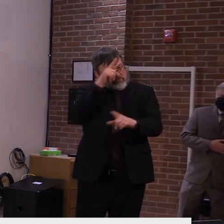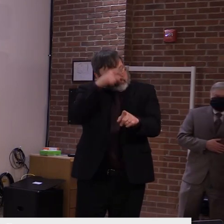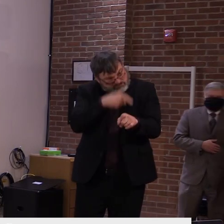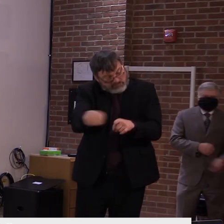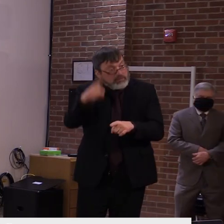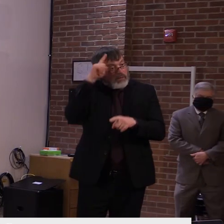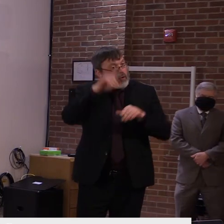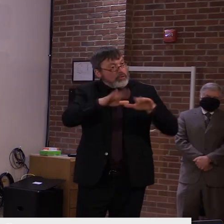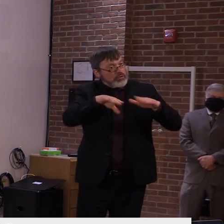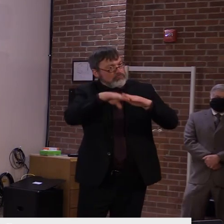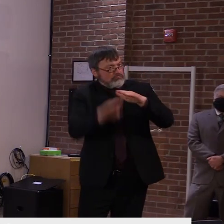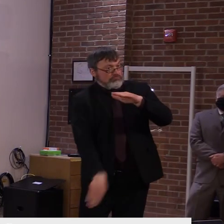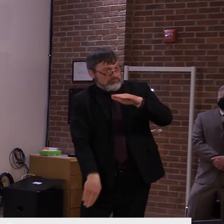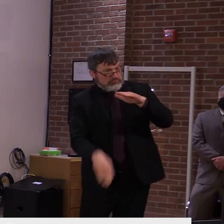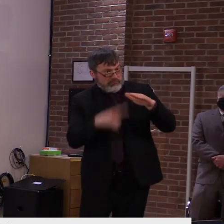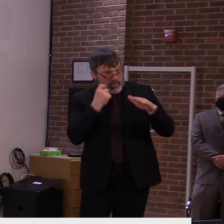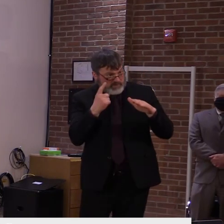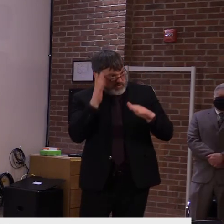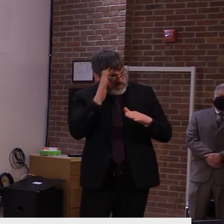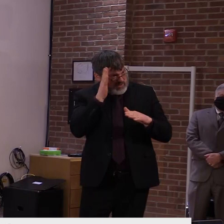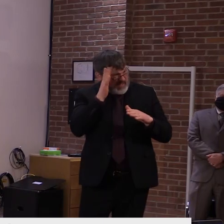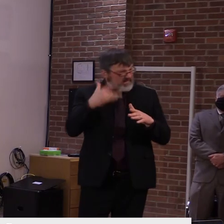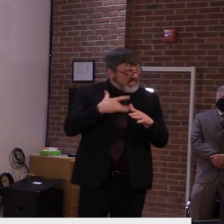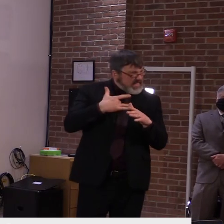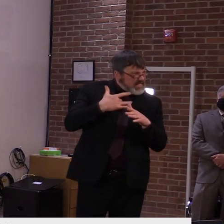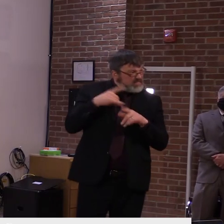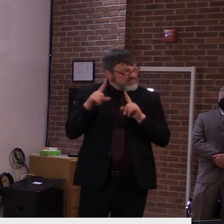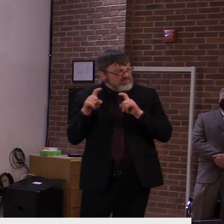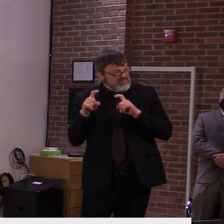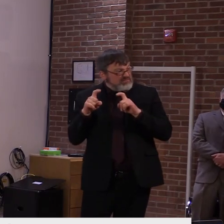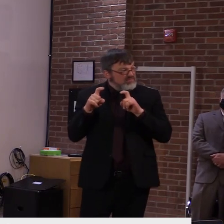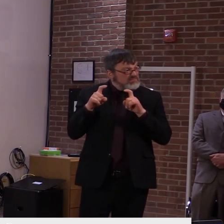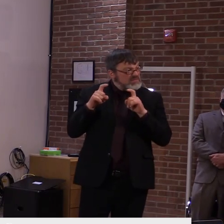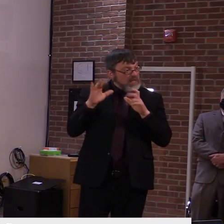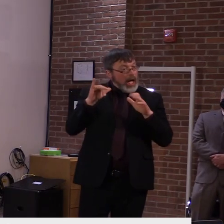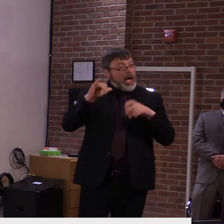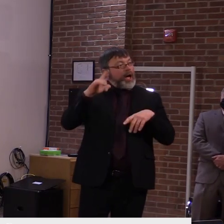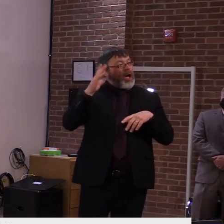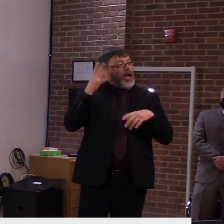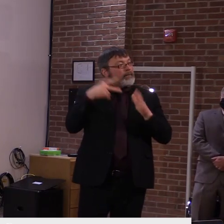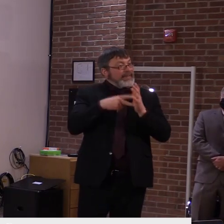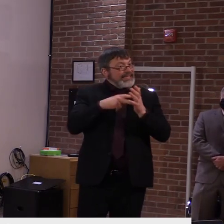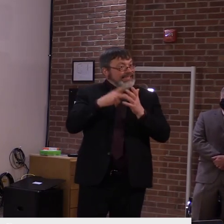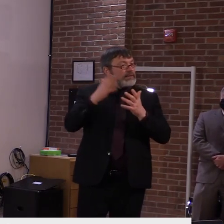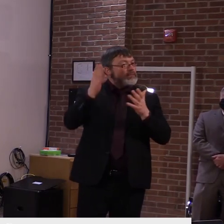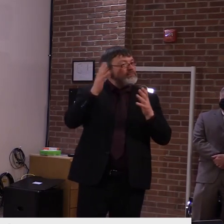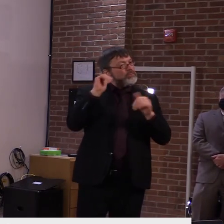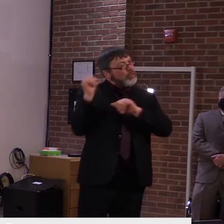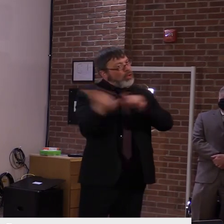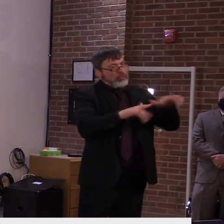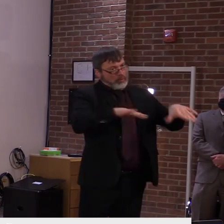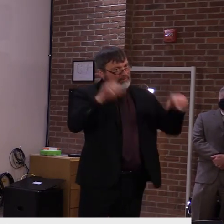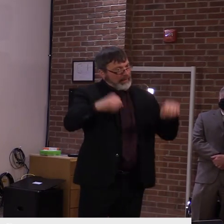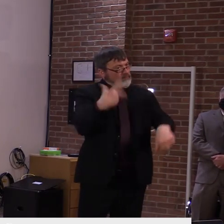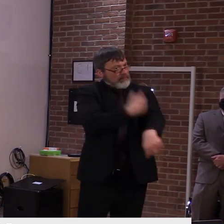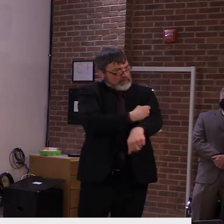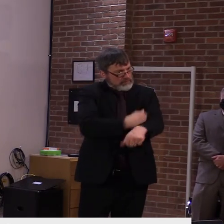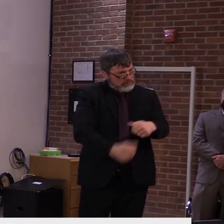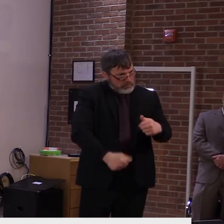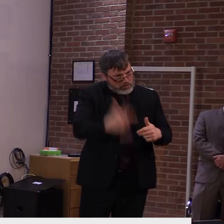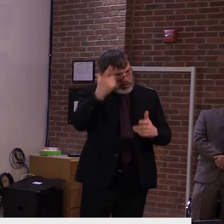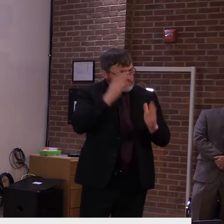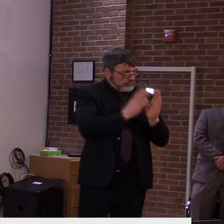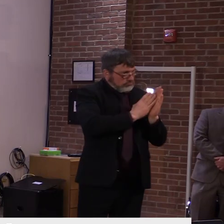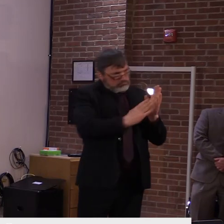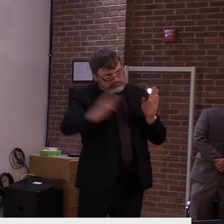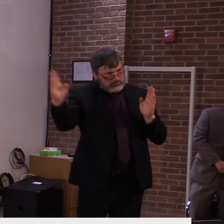issue will be, do you receive one vaccine and you're done? Do you receive it every 5 years or 10 years, like a tetanus shot,